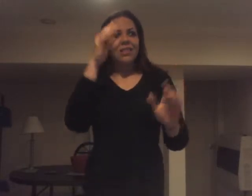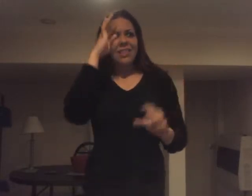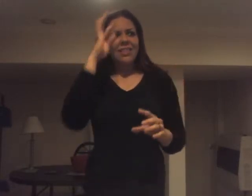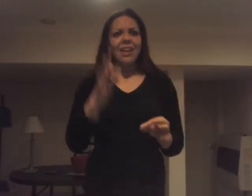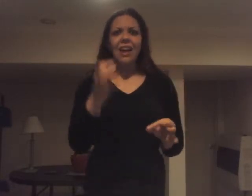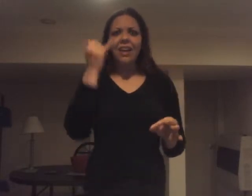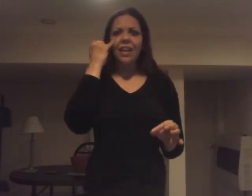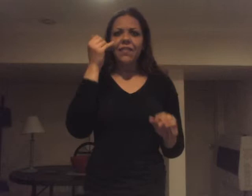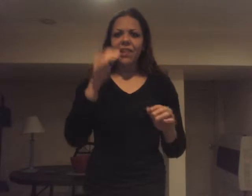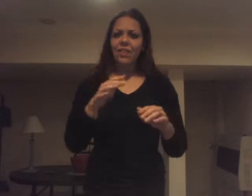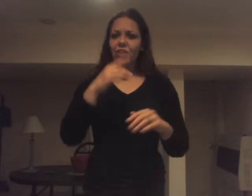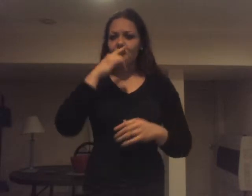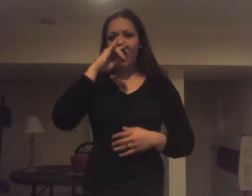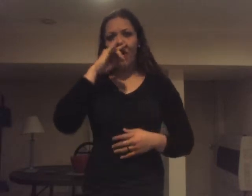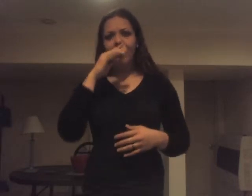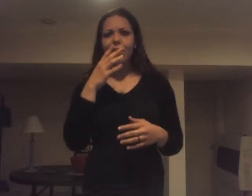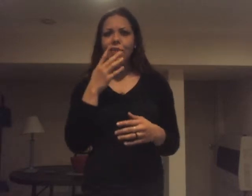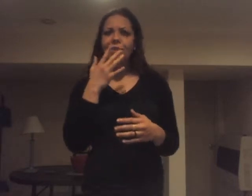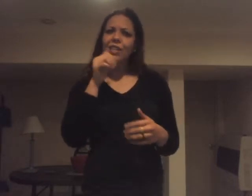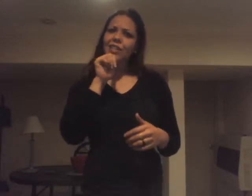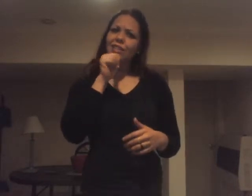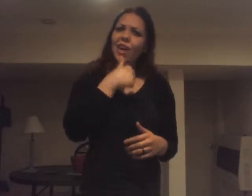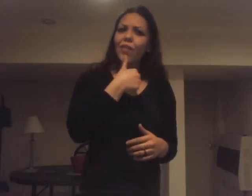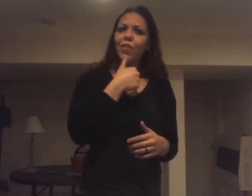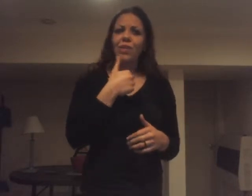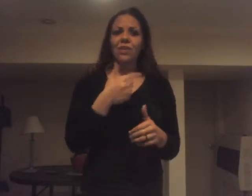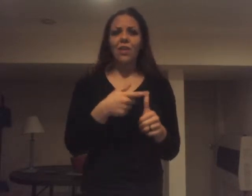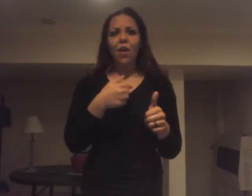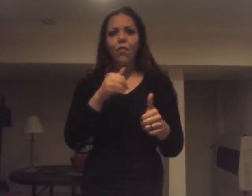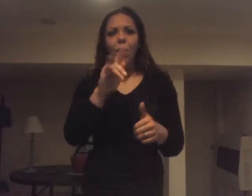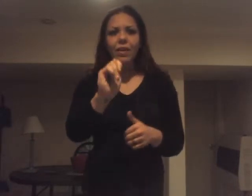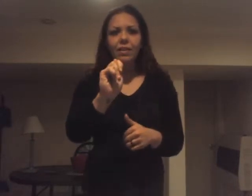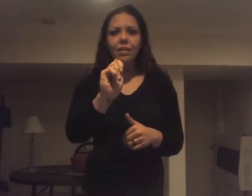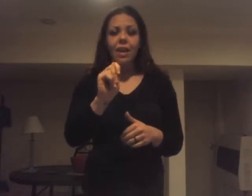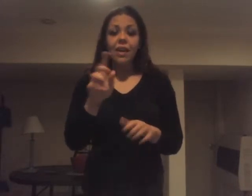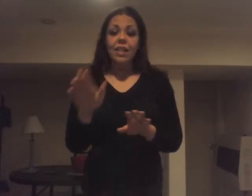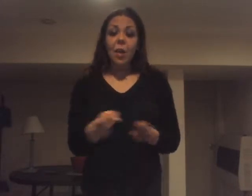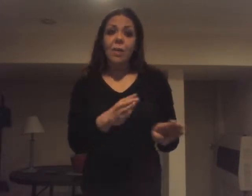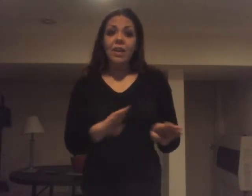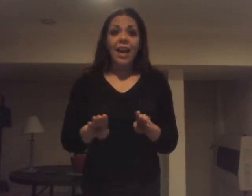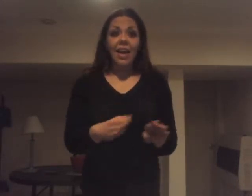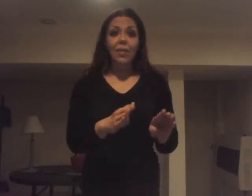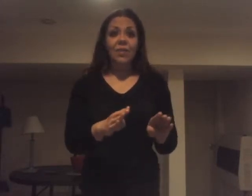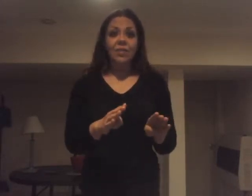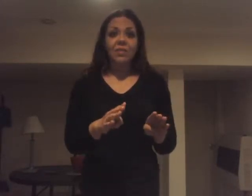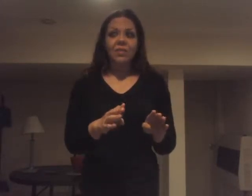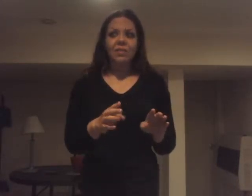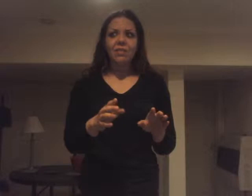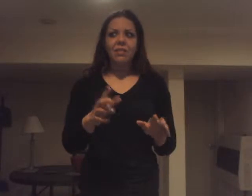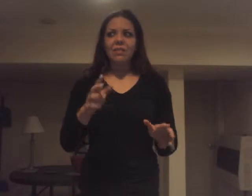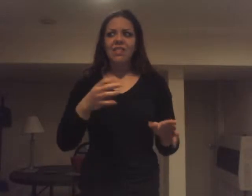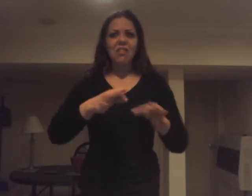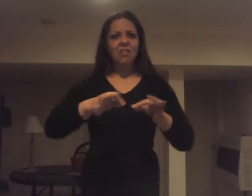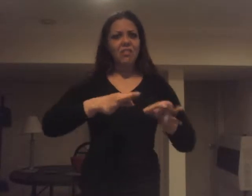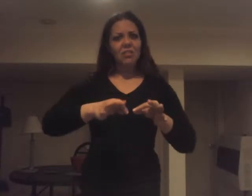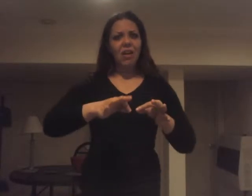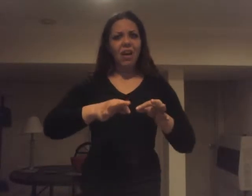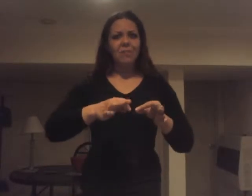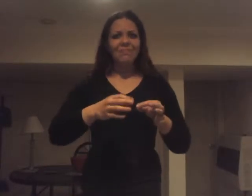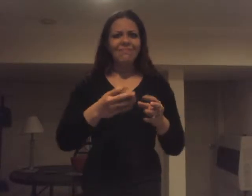from it. And in fact, the behaviors for which it is prescribed sound rather typical of naughty, inattentive